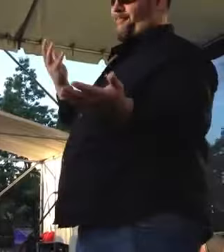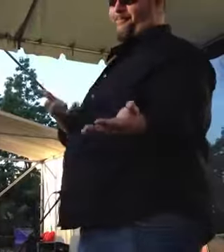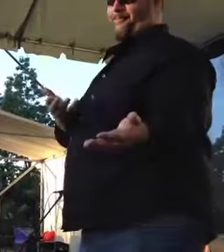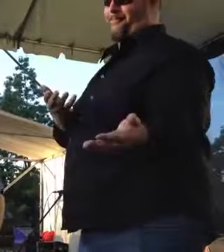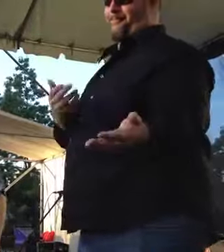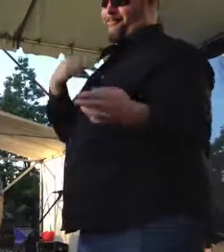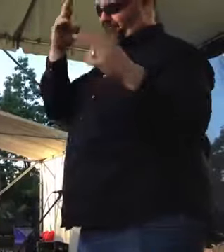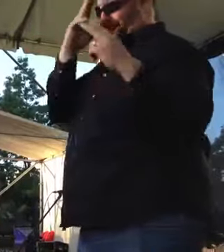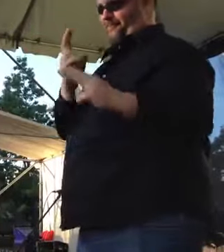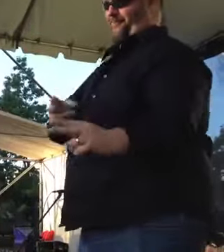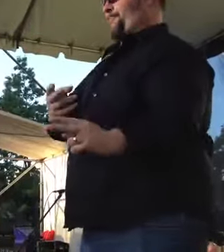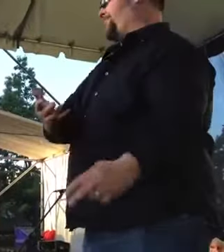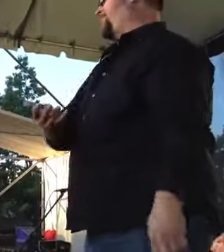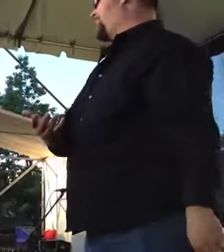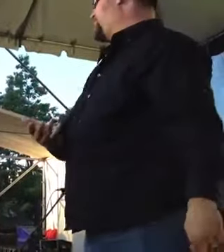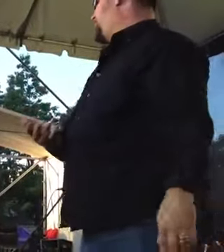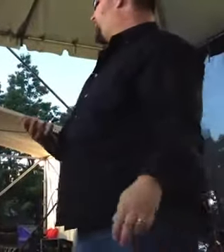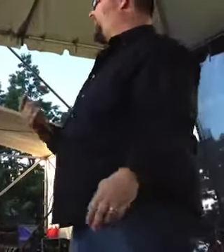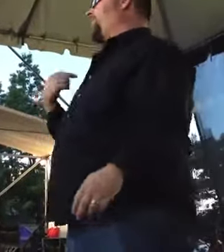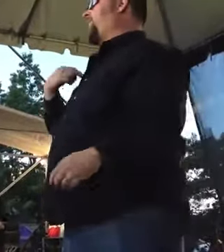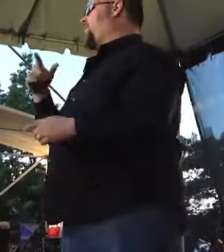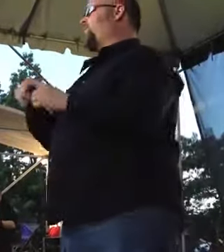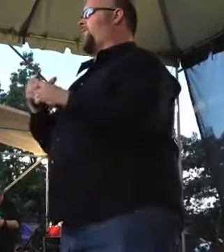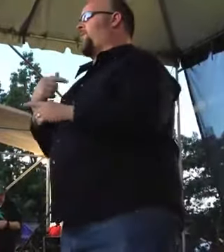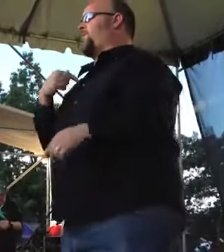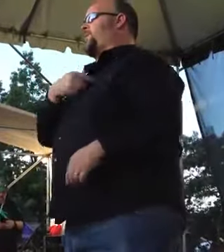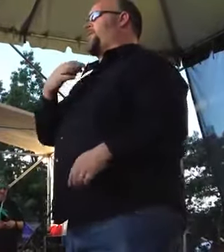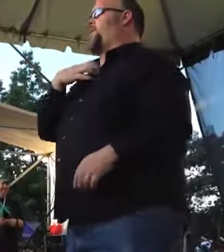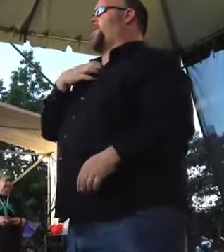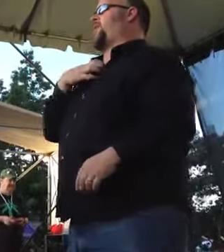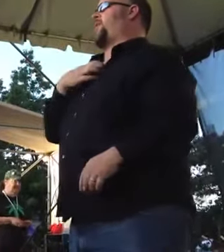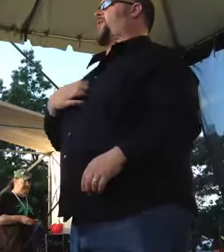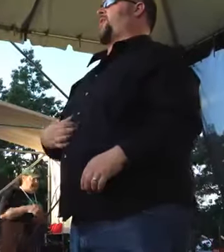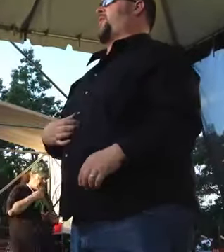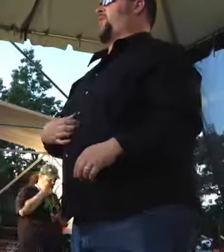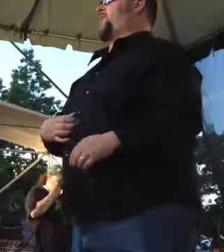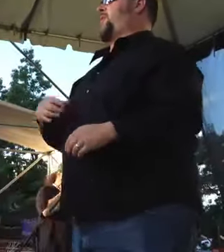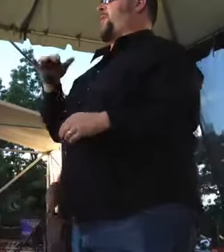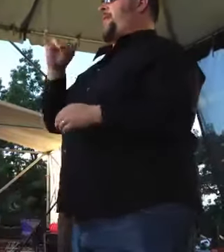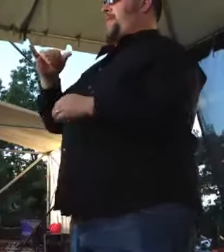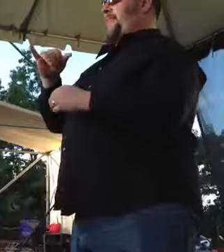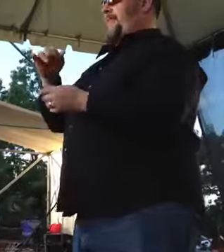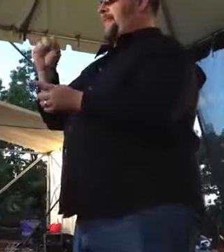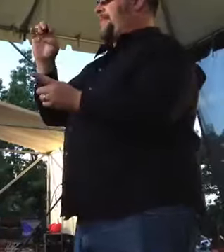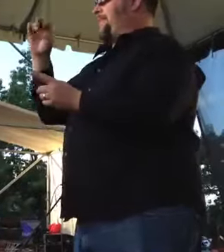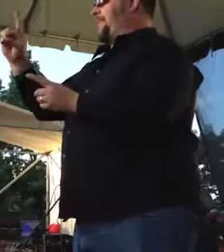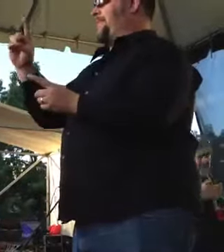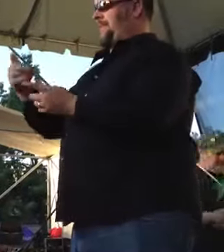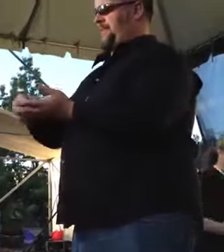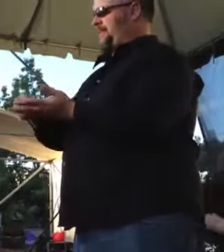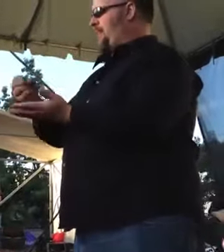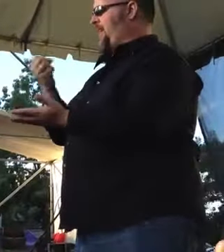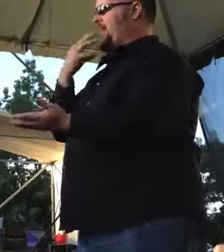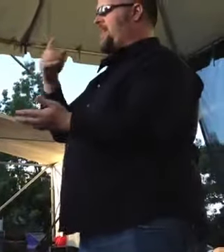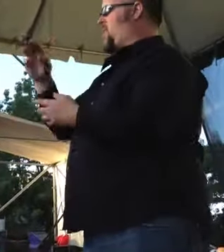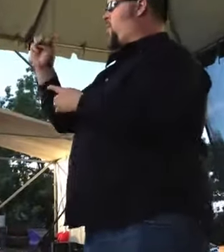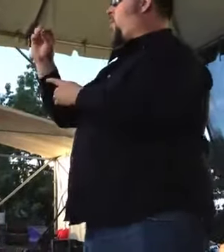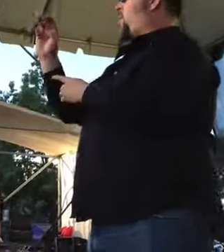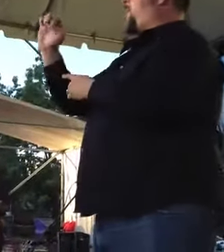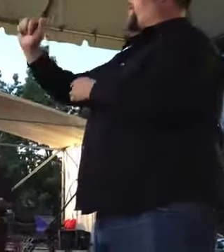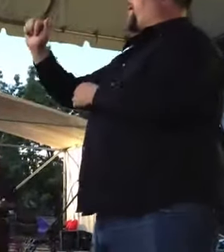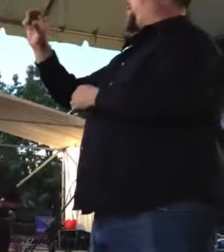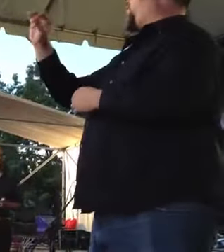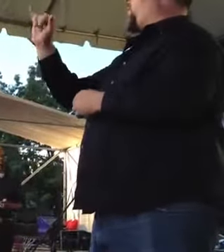pretty easy to place, you know? Because when we were hungry, with the protein of its seed, the richest omega oil source known